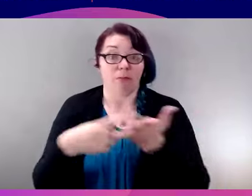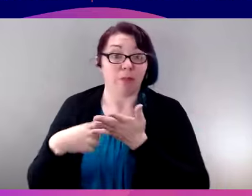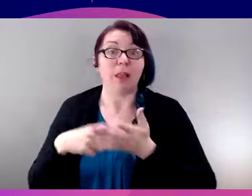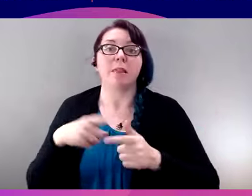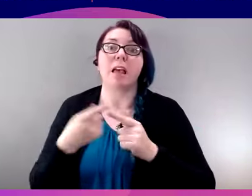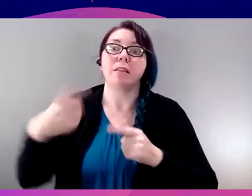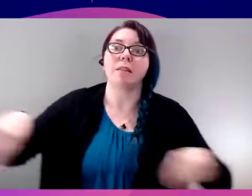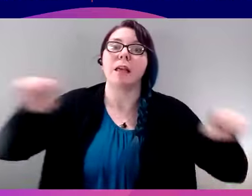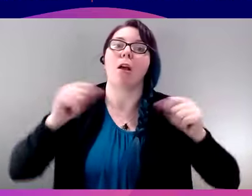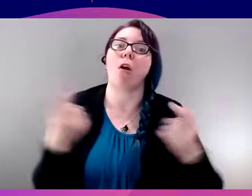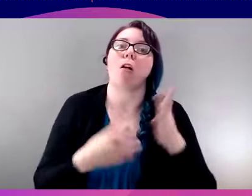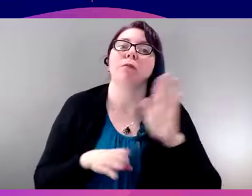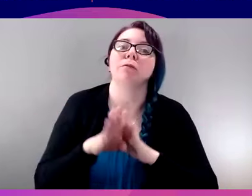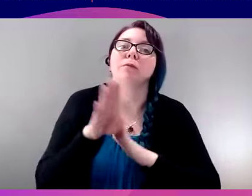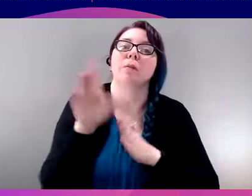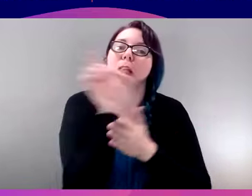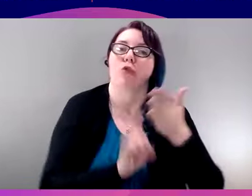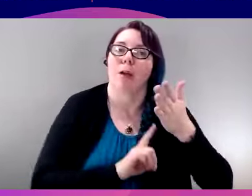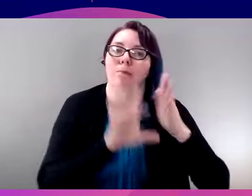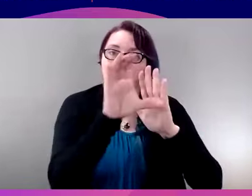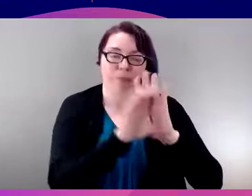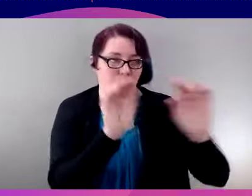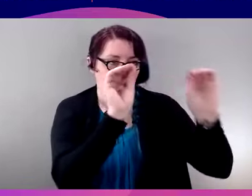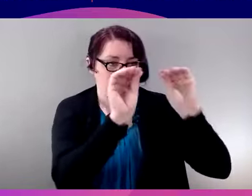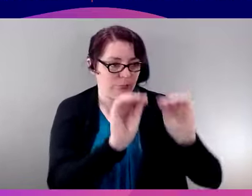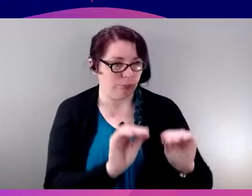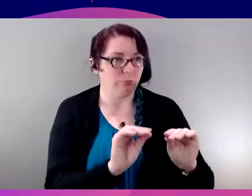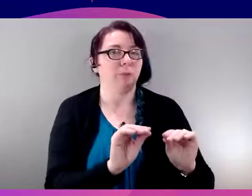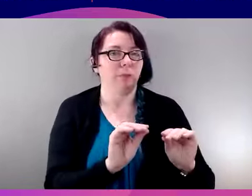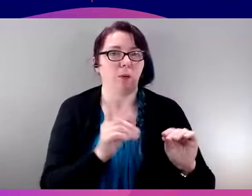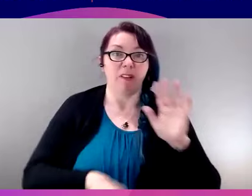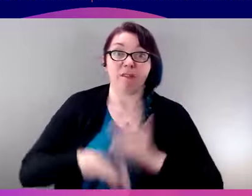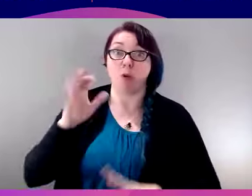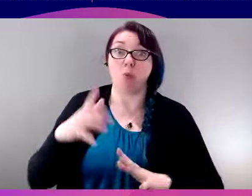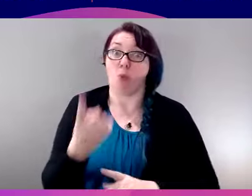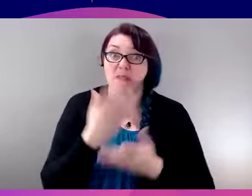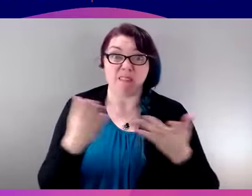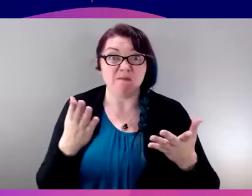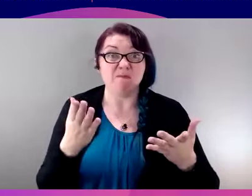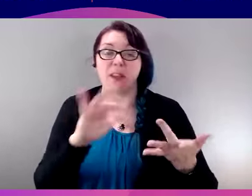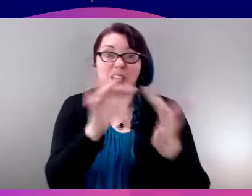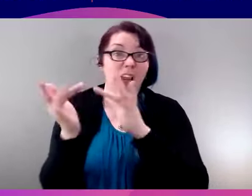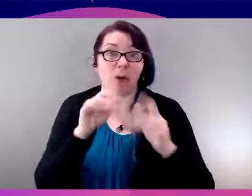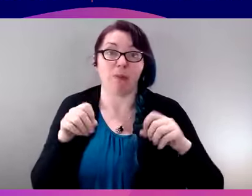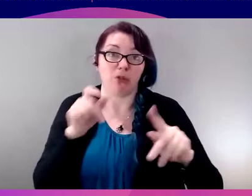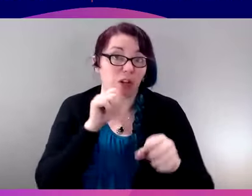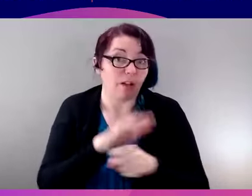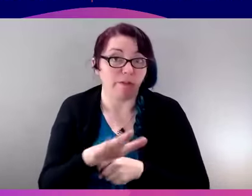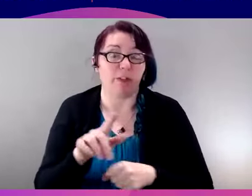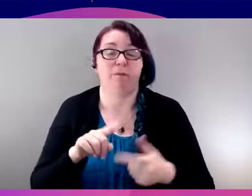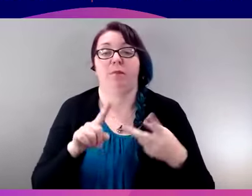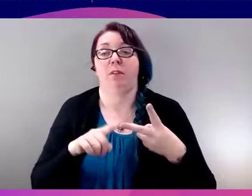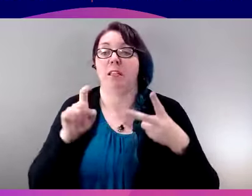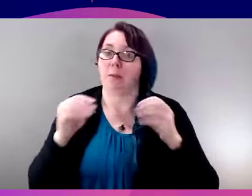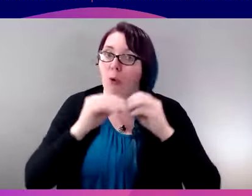the data. So we learned that there was a need for networking opportunities, education and training, resources for